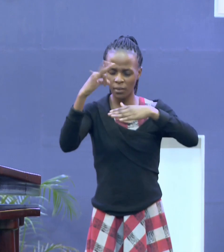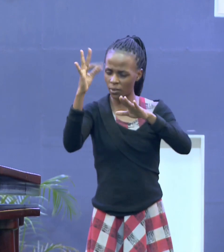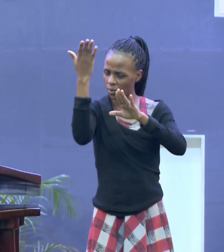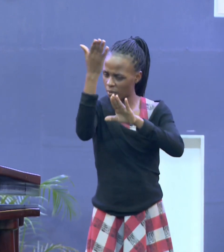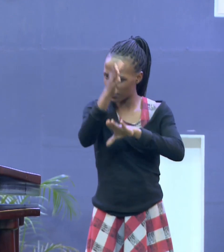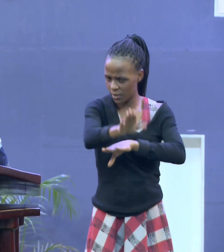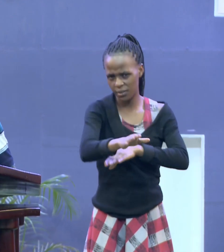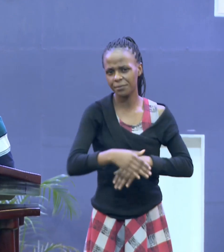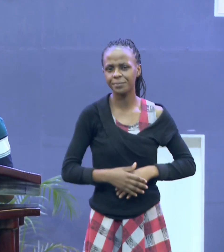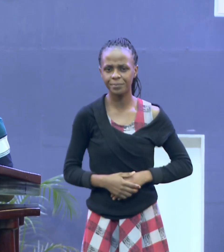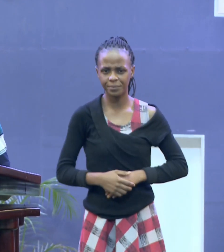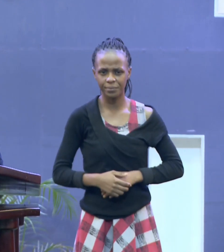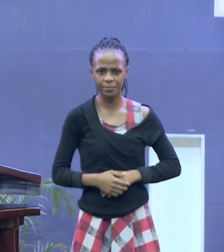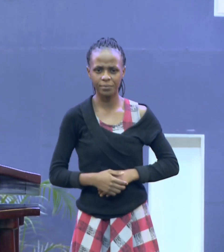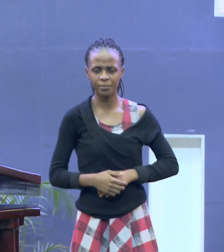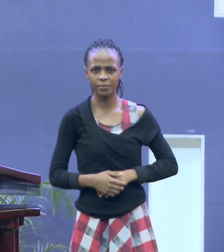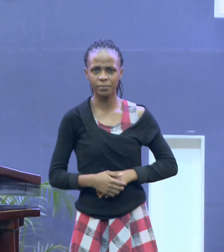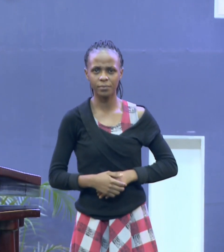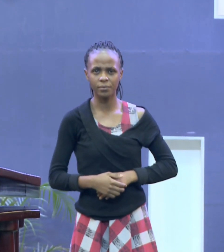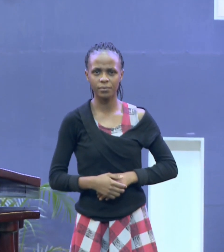living under the shadow of death.